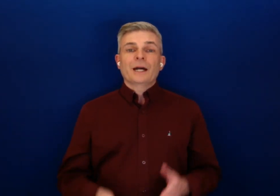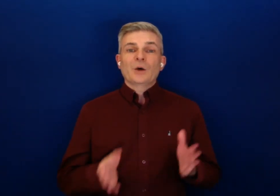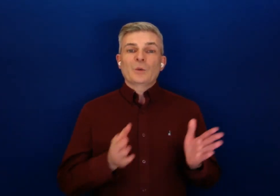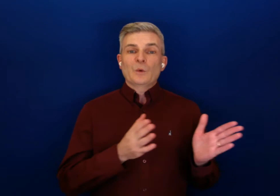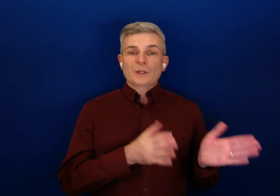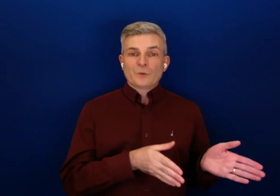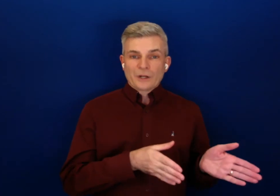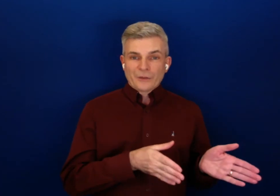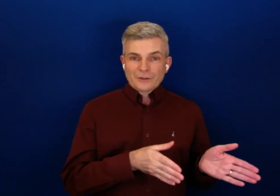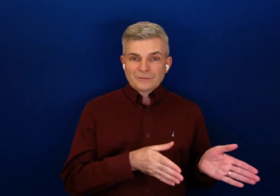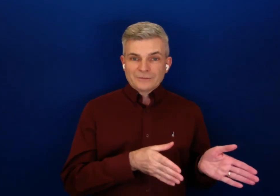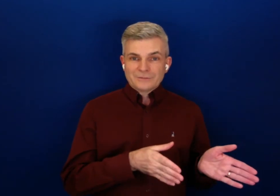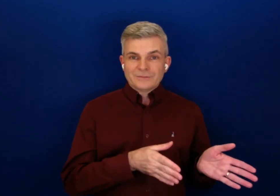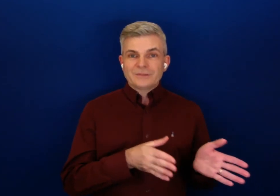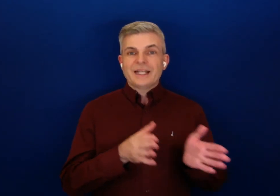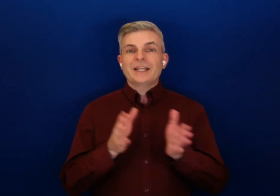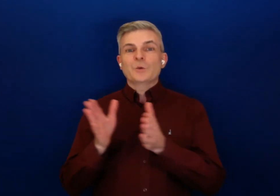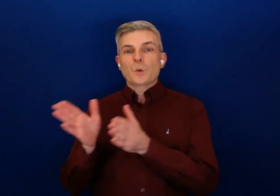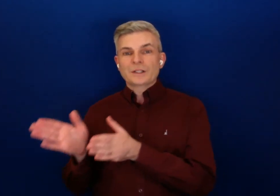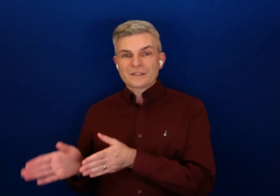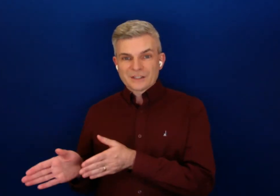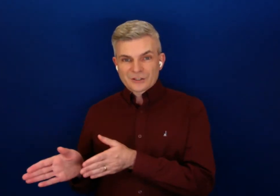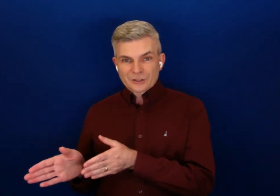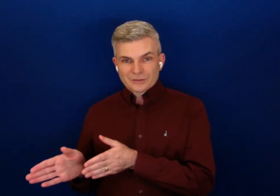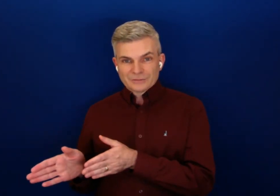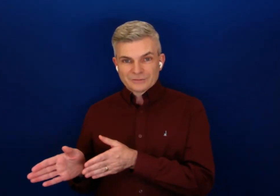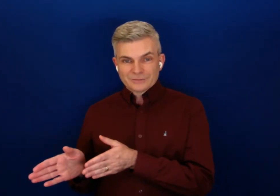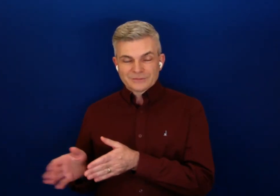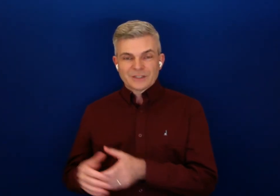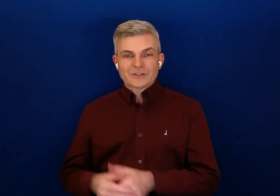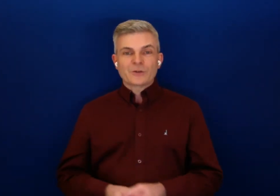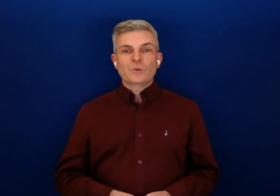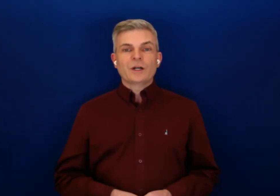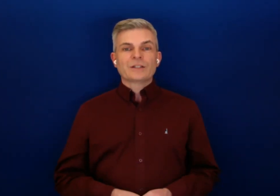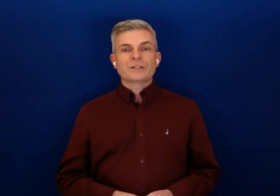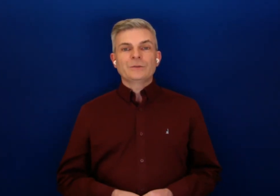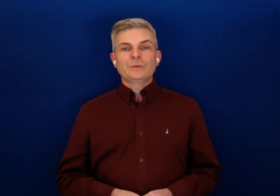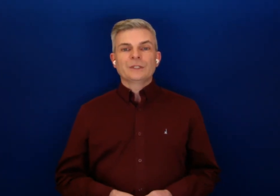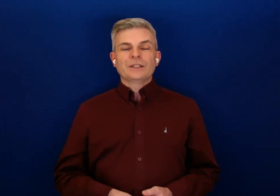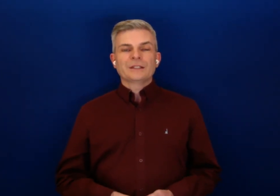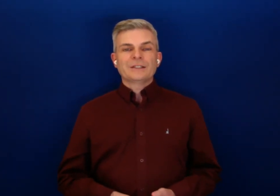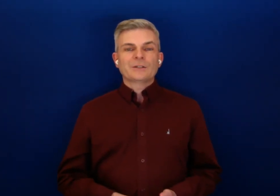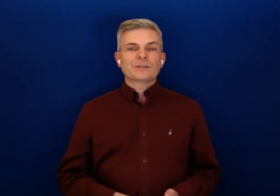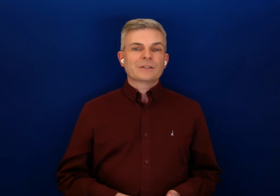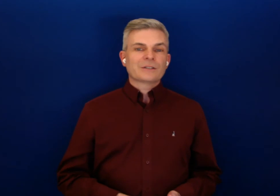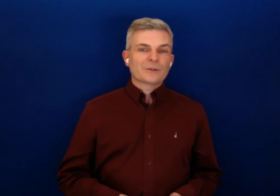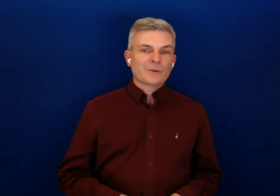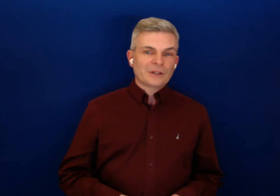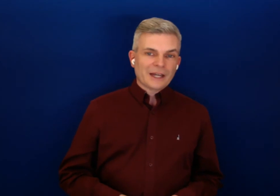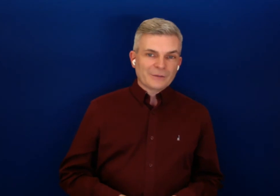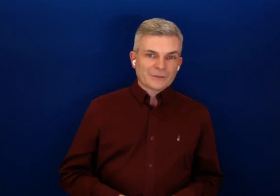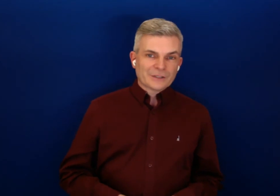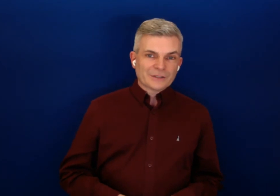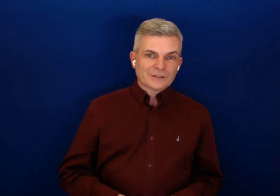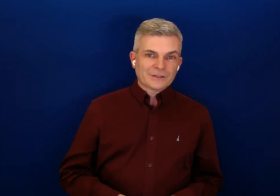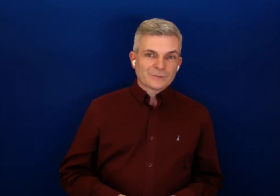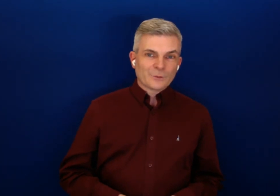about one brother and one sister. So you want to tilt to the left for